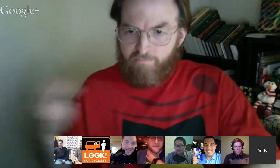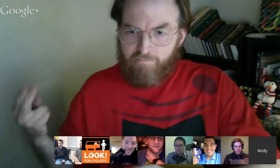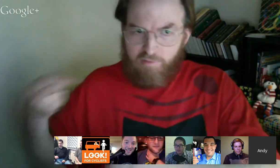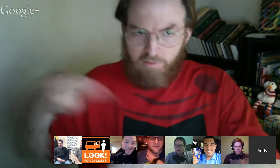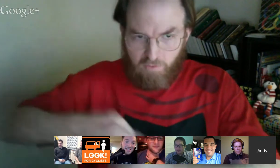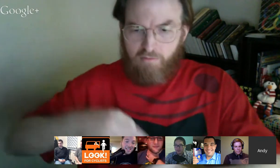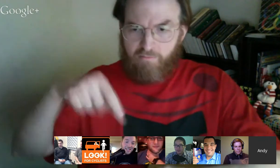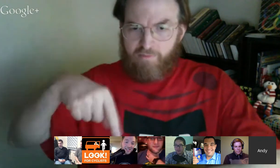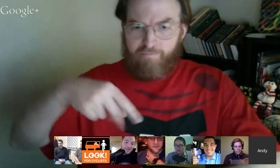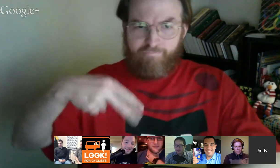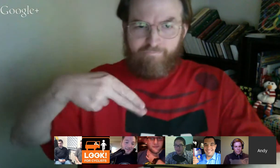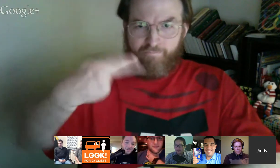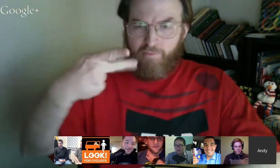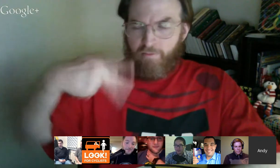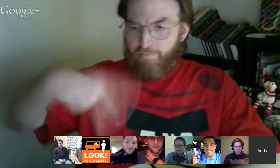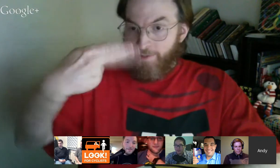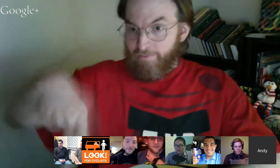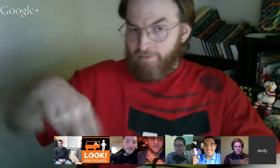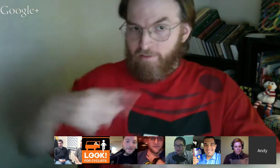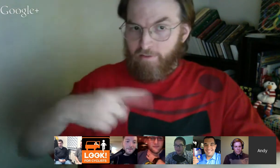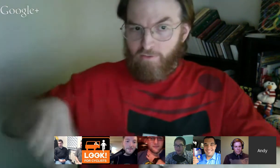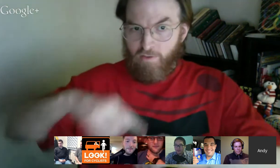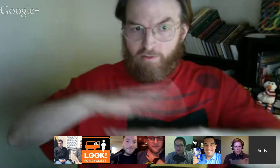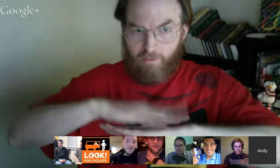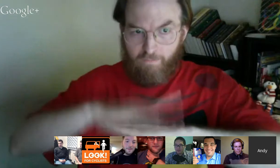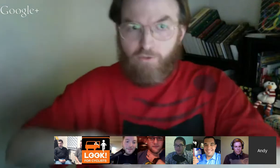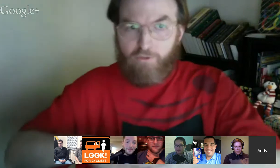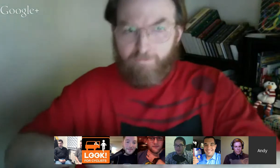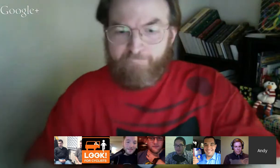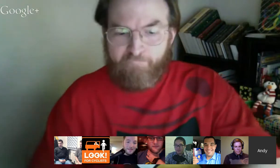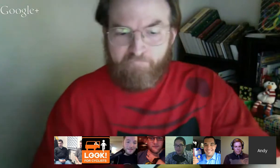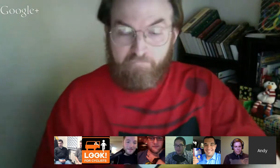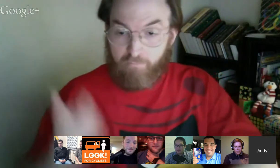Hi, everyone. Thanks for inviting me to the PHP Roundtable today.